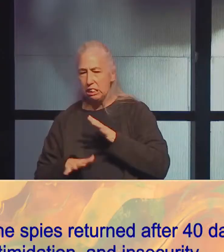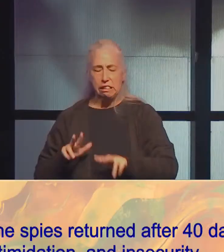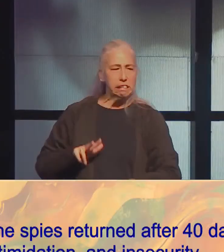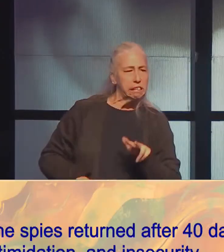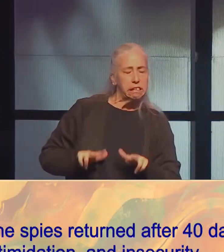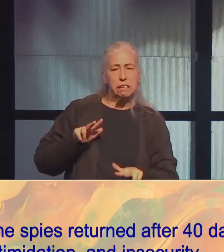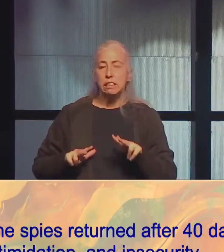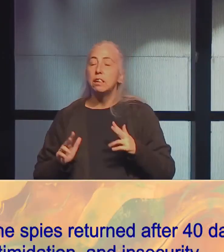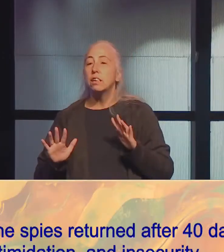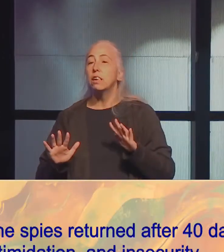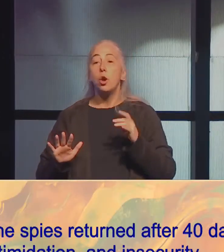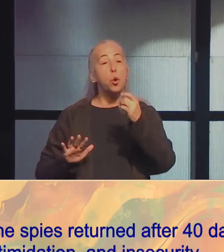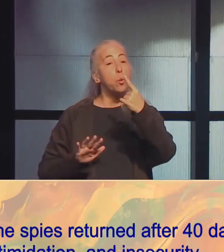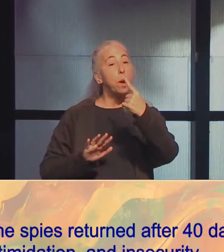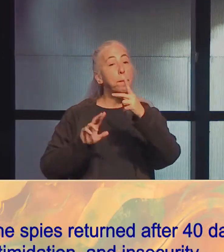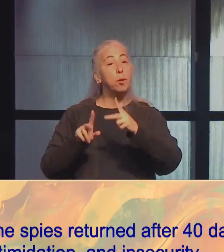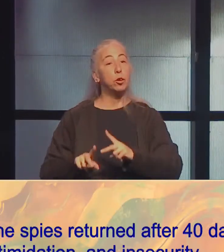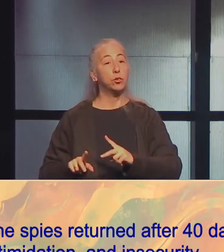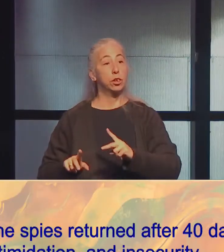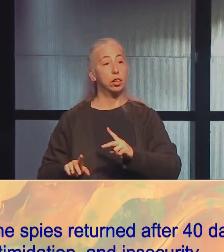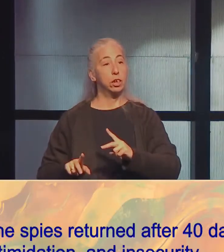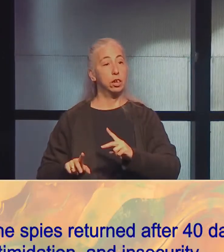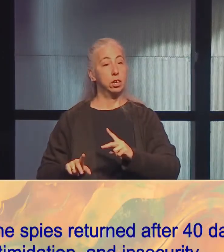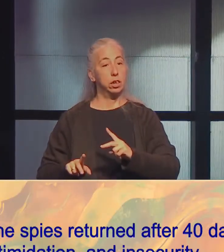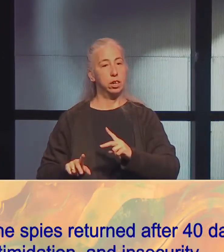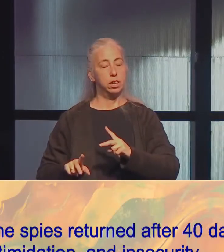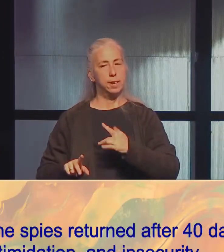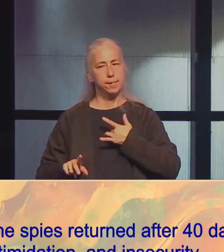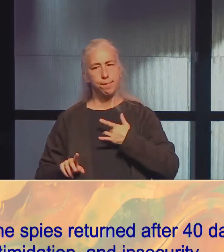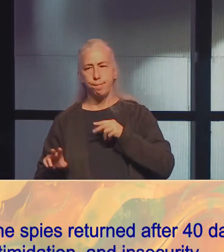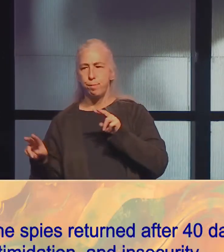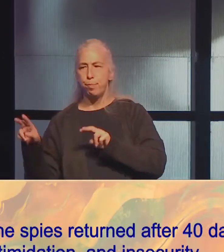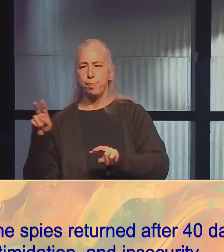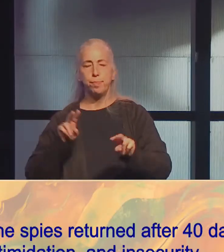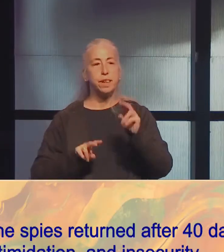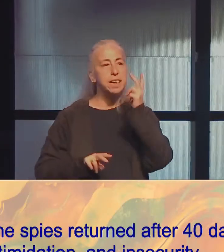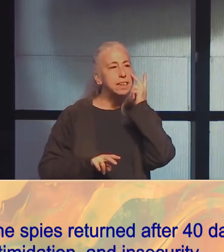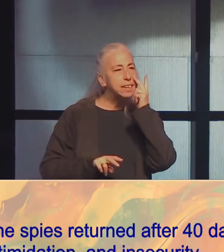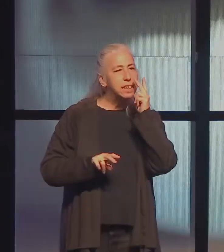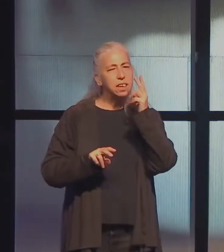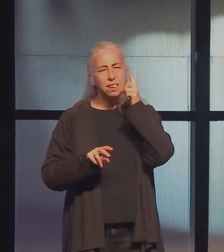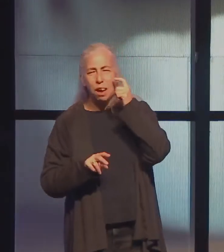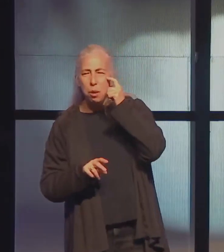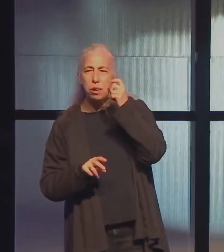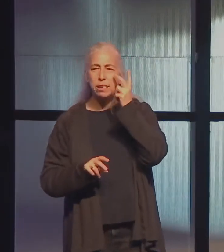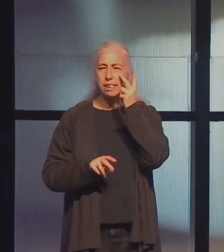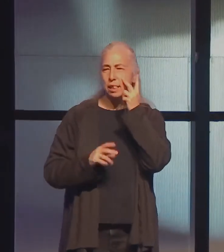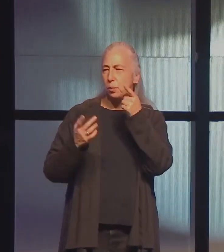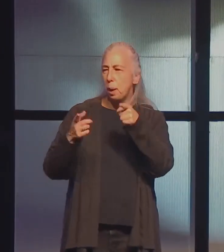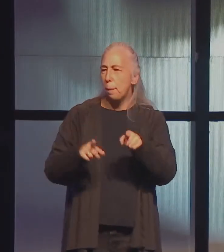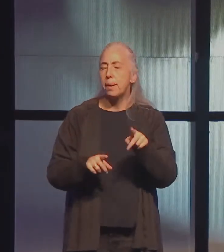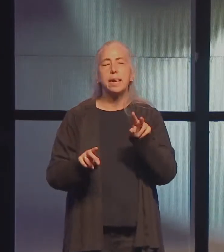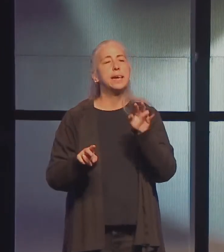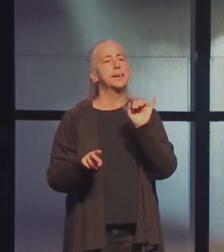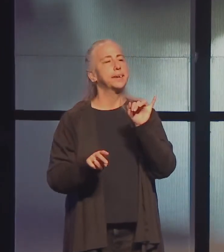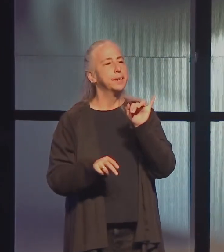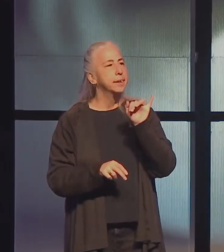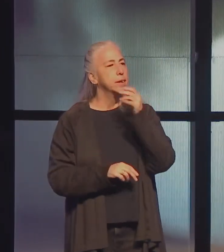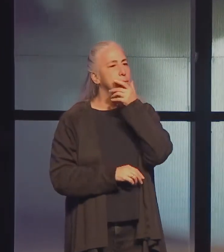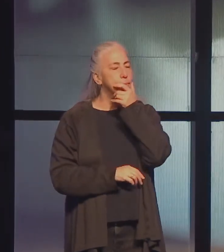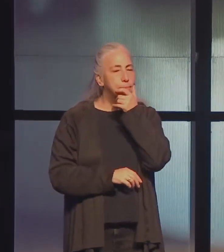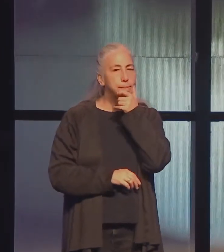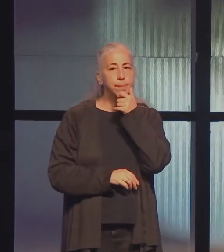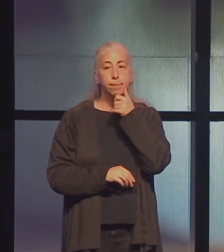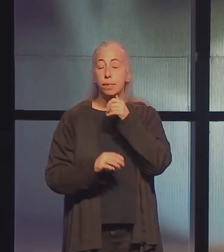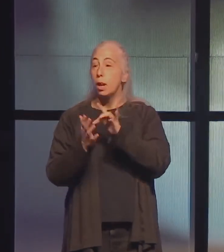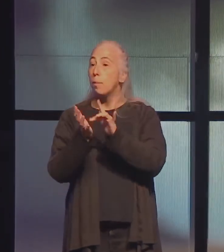One of the spies, a guy named Caleb, he senses all this. He sees the doubt. He sees what's happening. He's kind of looking around. And the